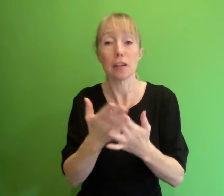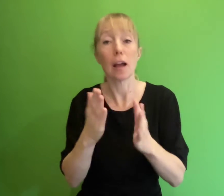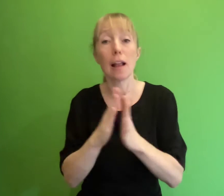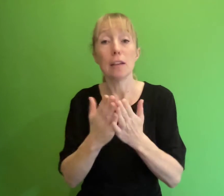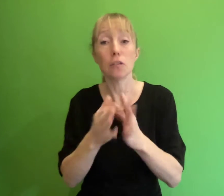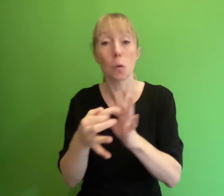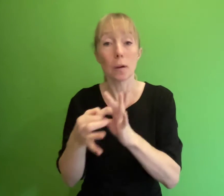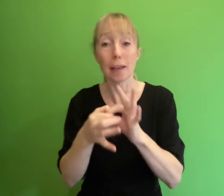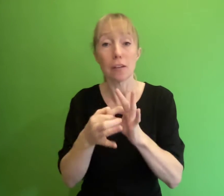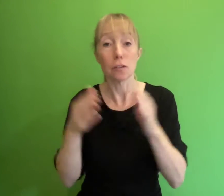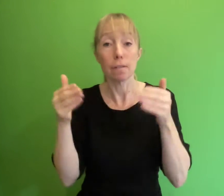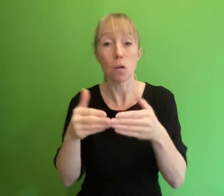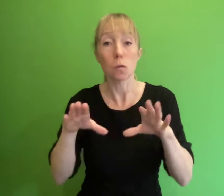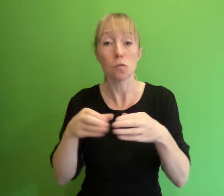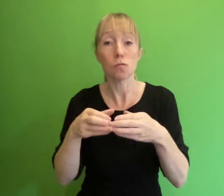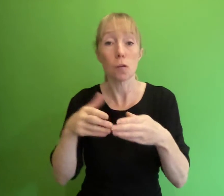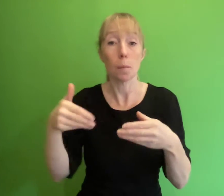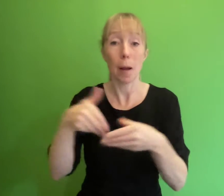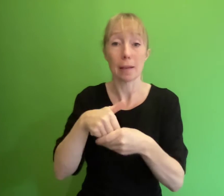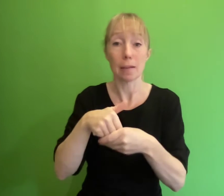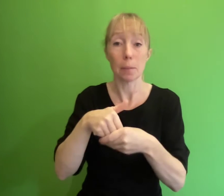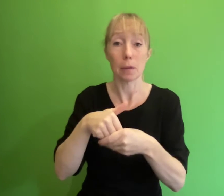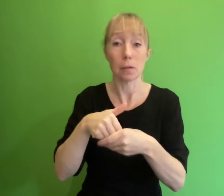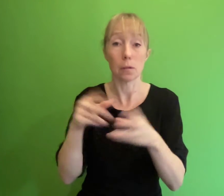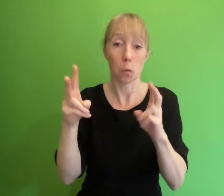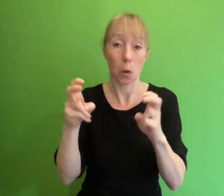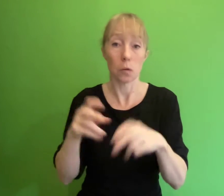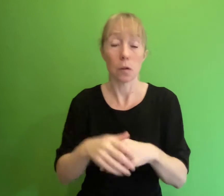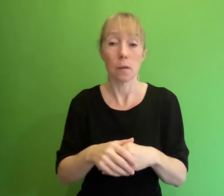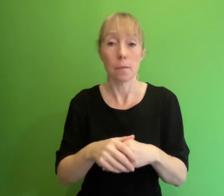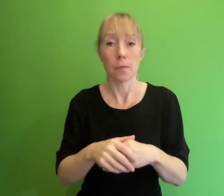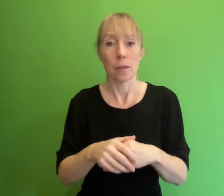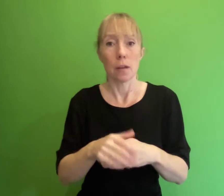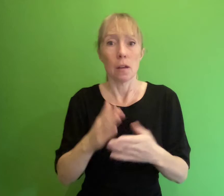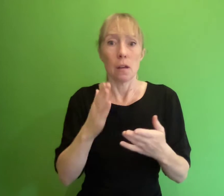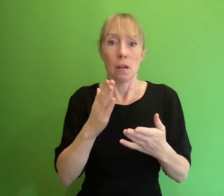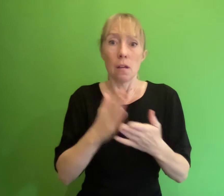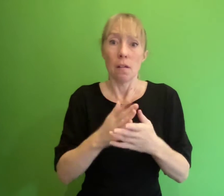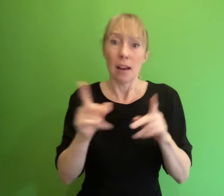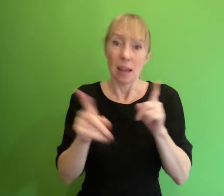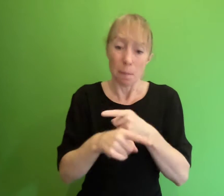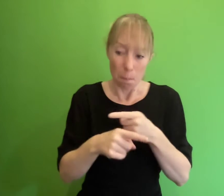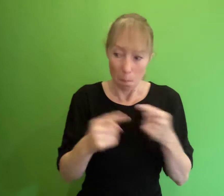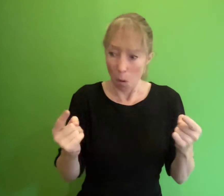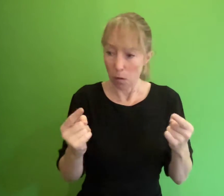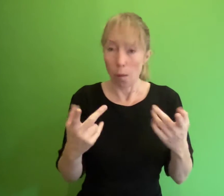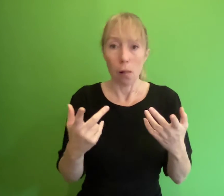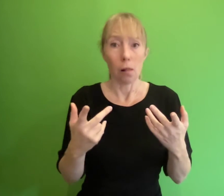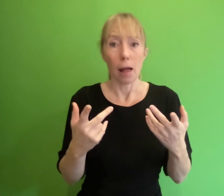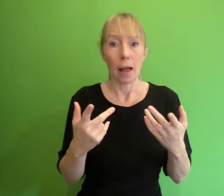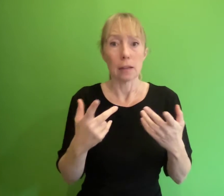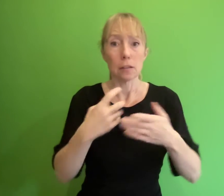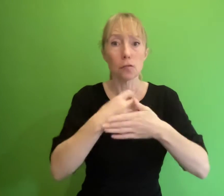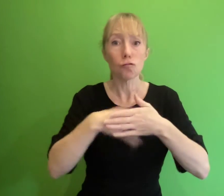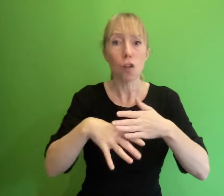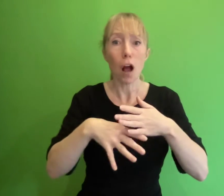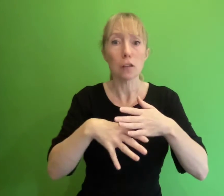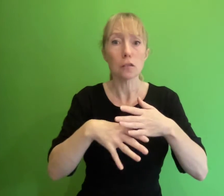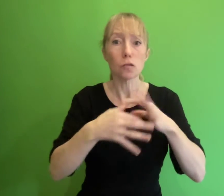participant. How impossible it can be as a grassroots collective, whether or not disabled